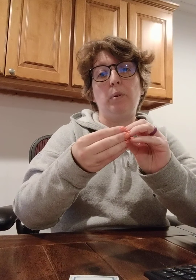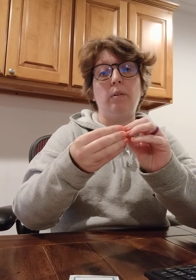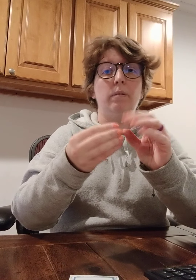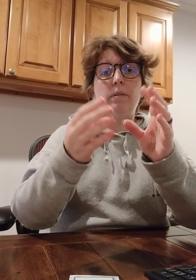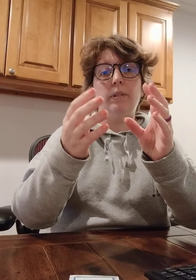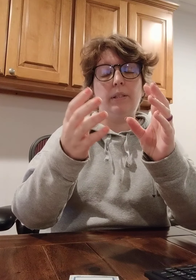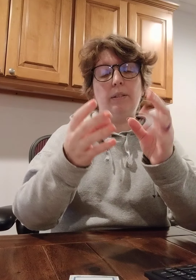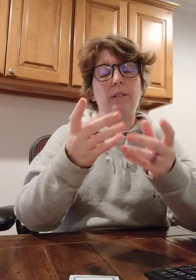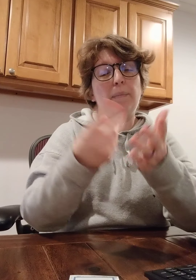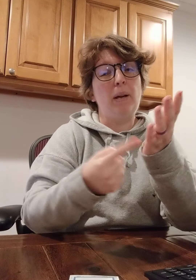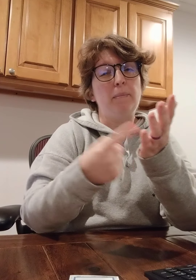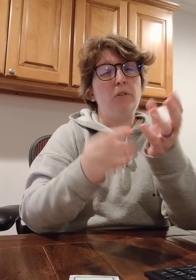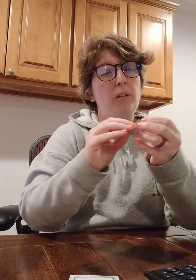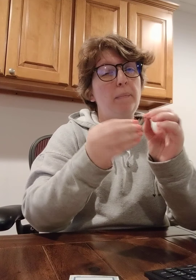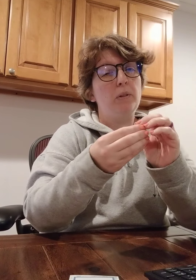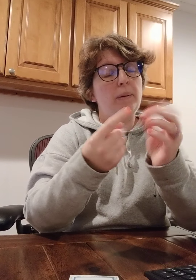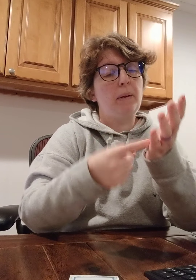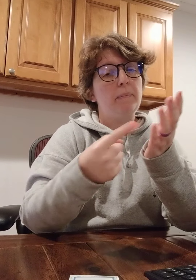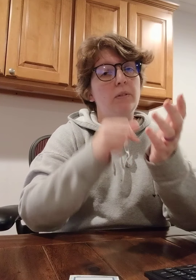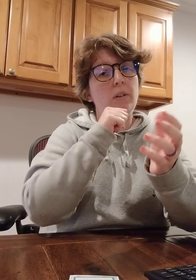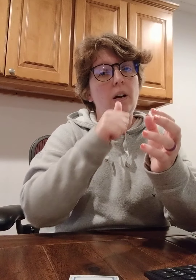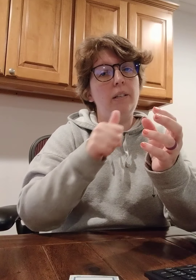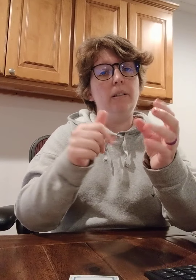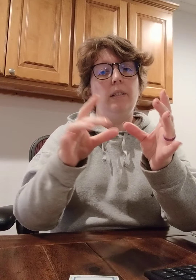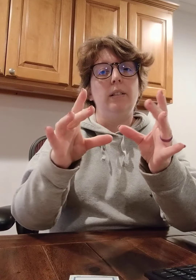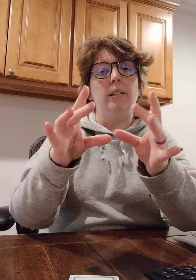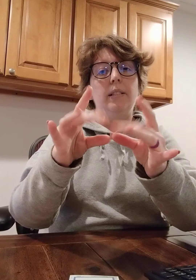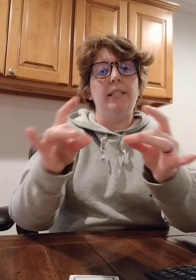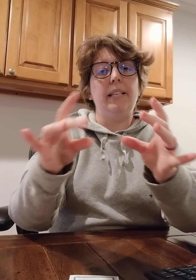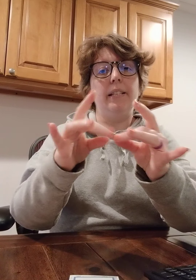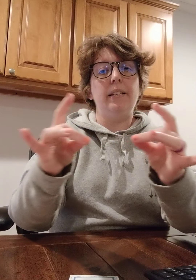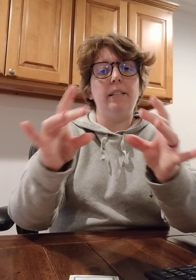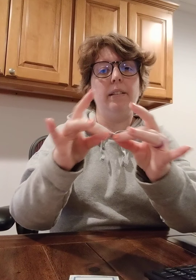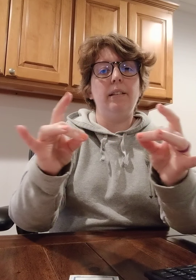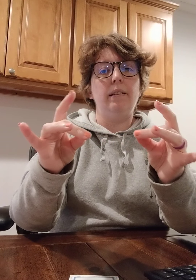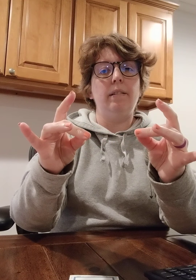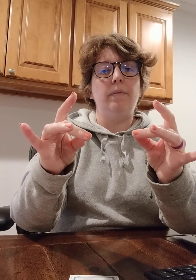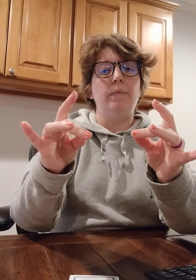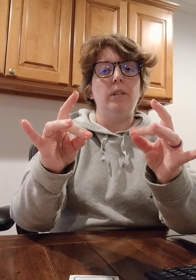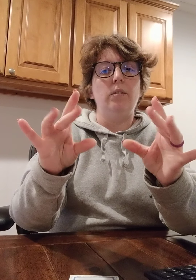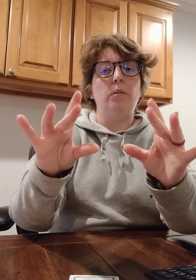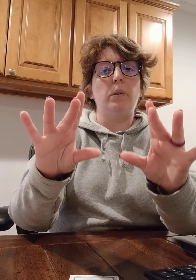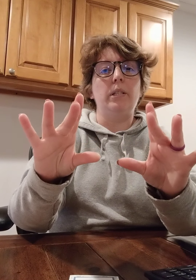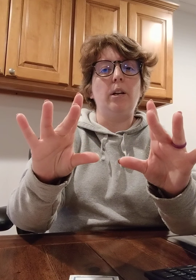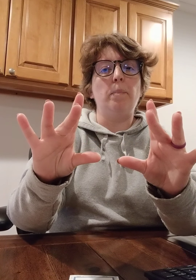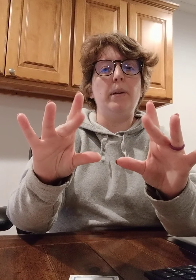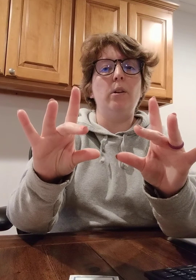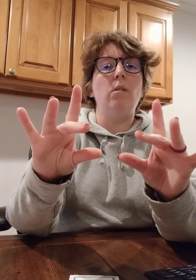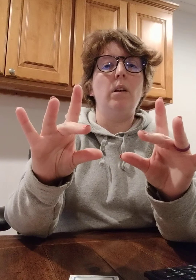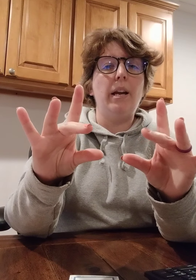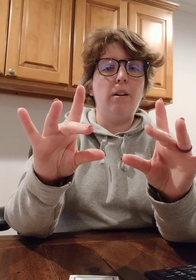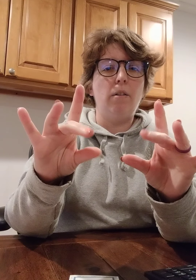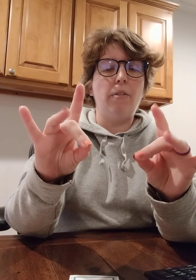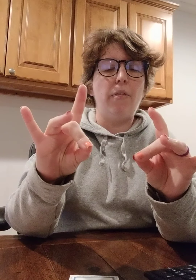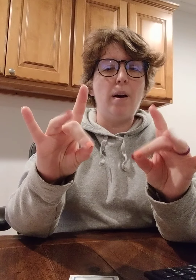number. Sometimes there's number, sometimes there's not. Sentence. So we're going to take our middle and our